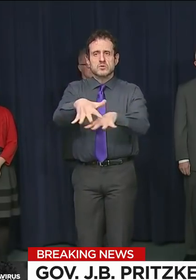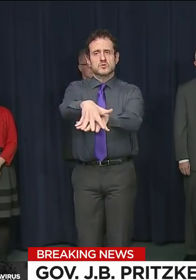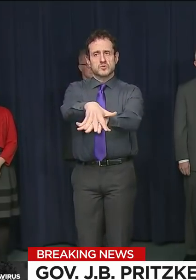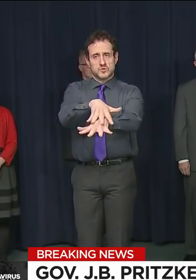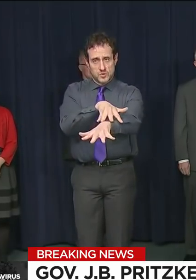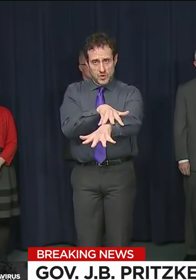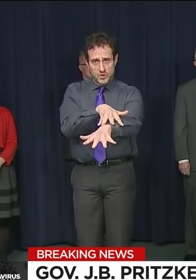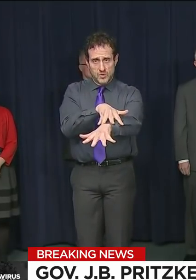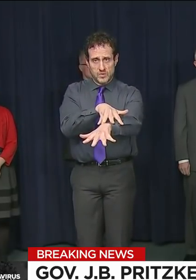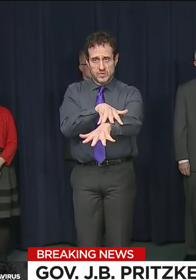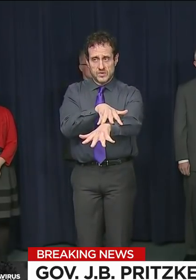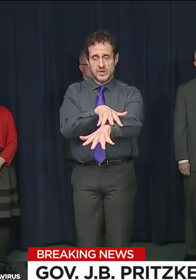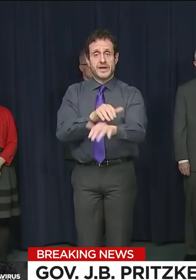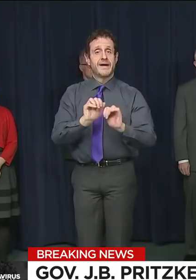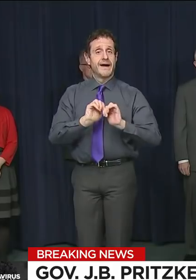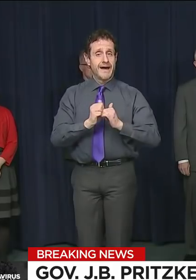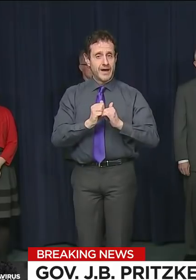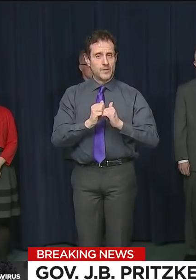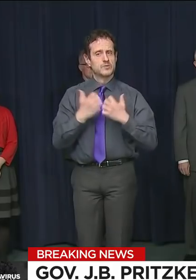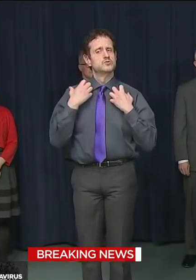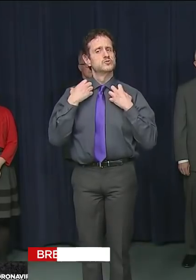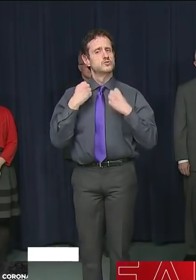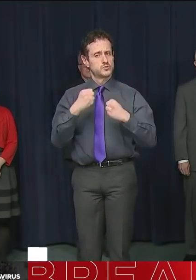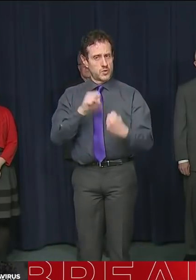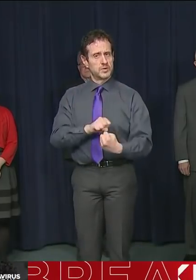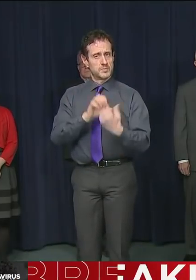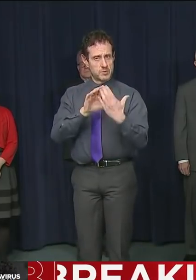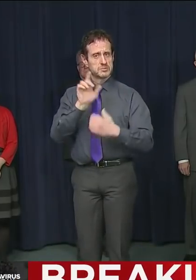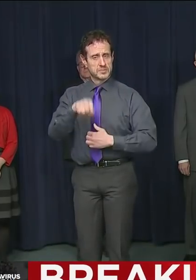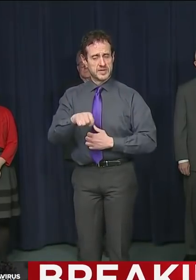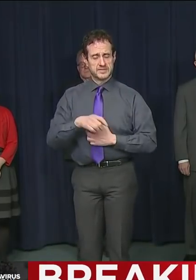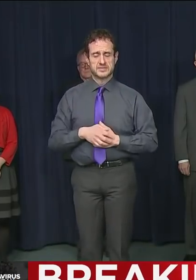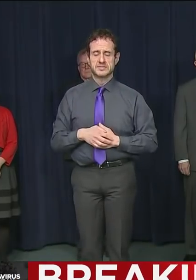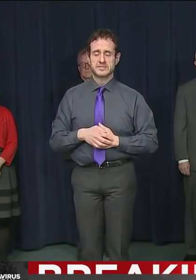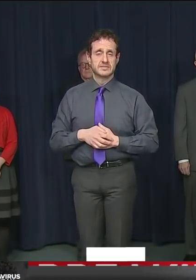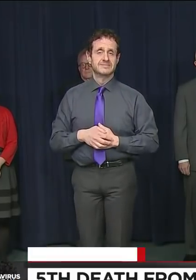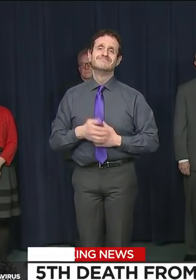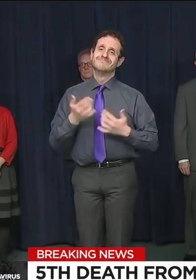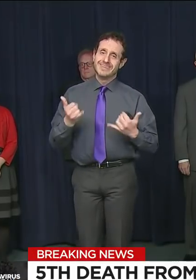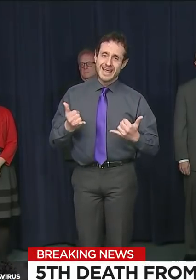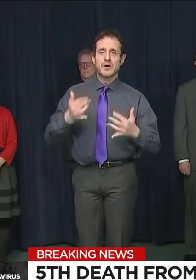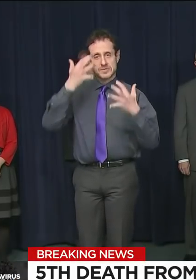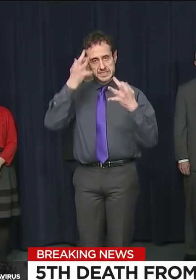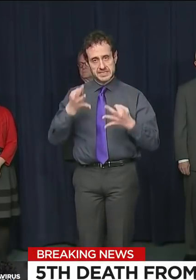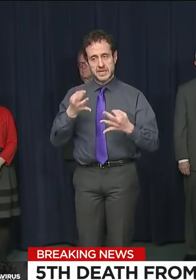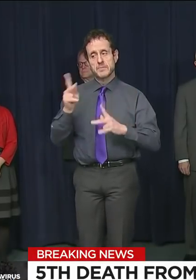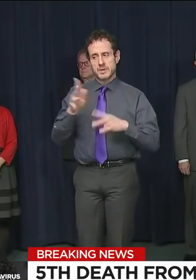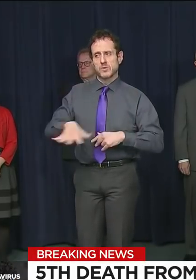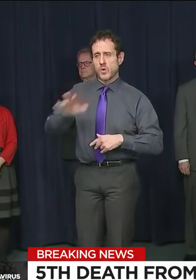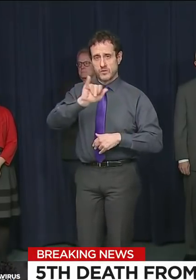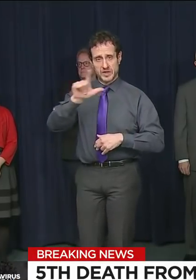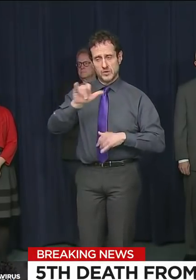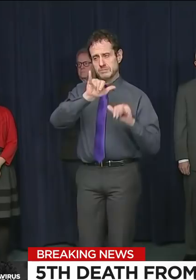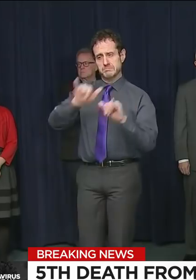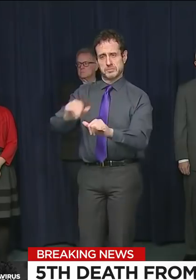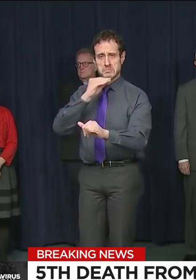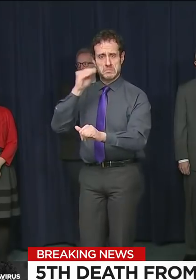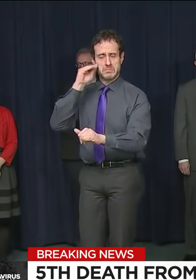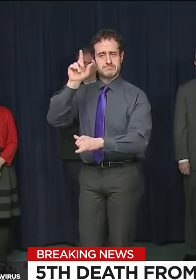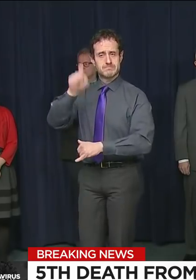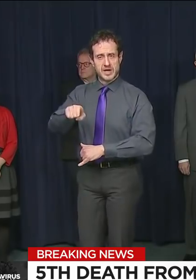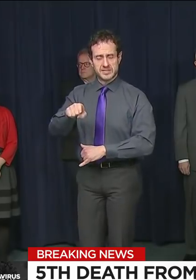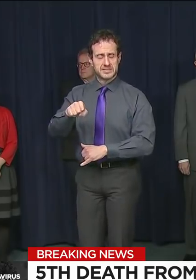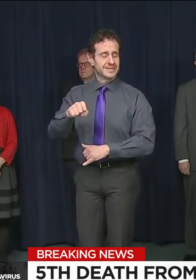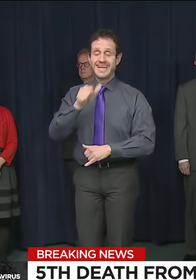robust manner possible. I don't come to this decision easily. I fully recognize that in